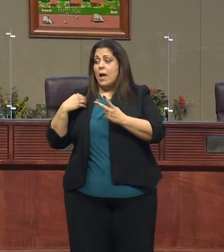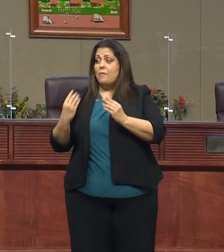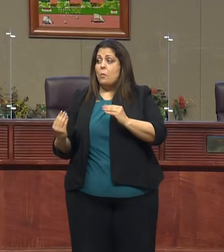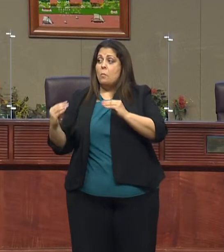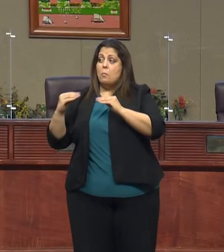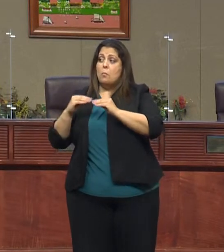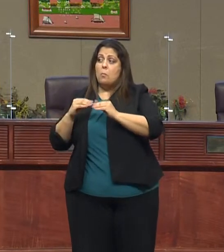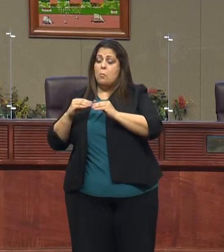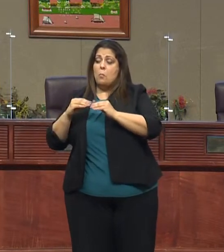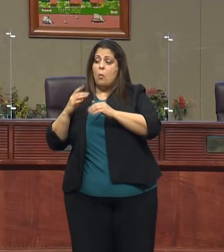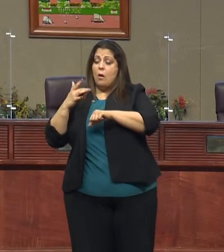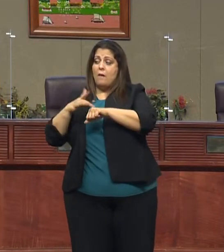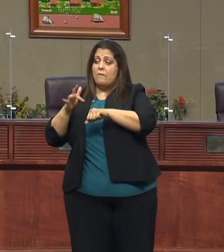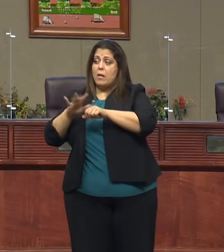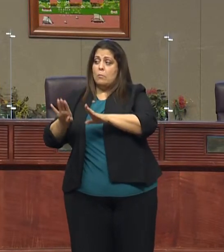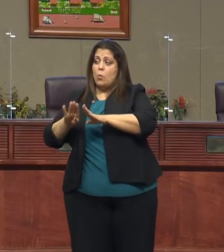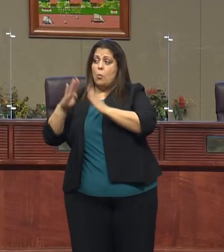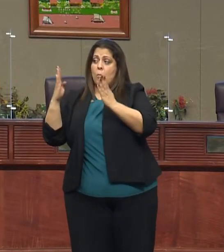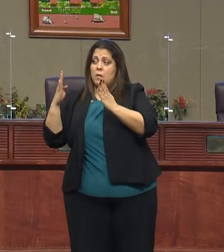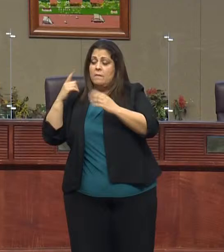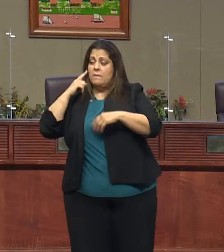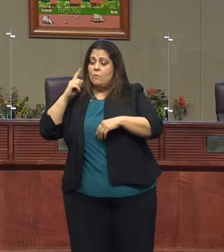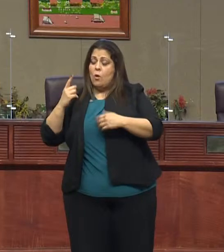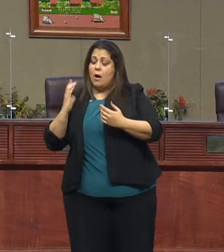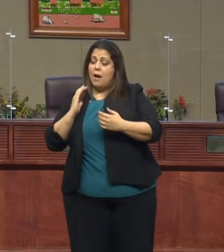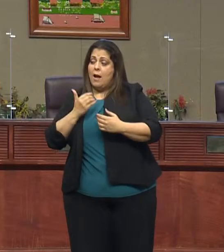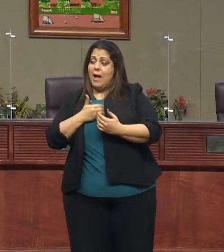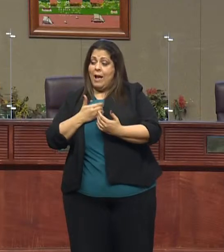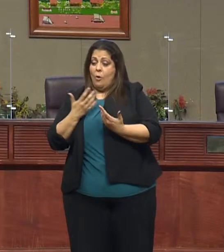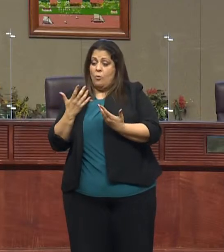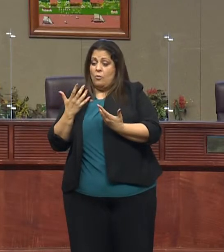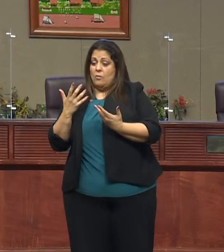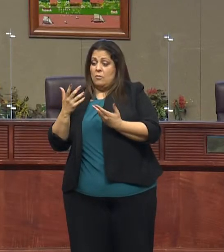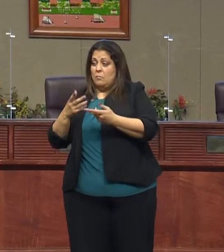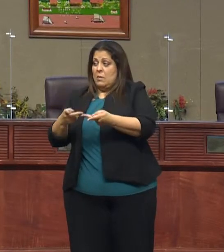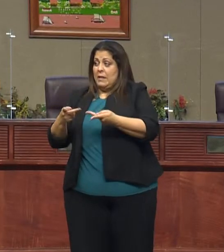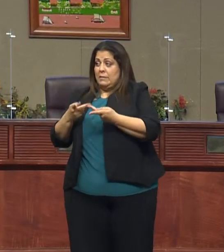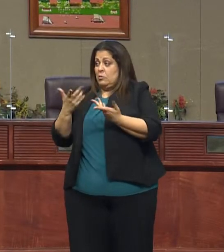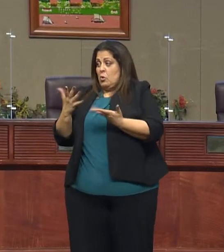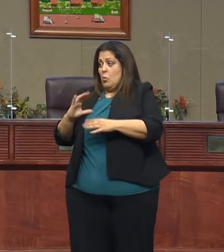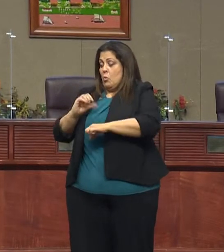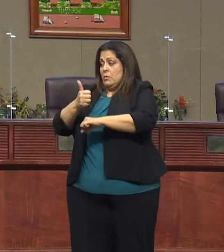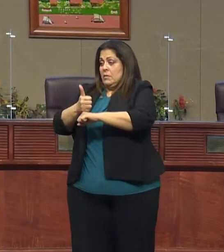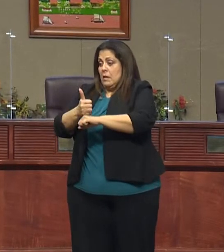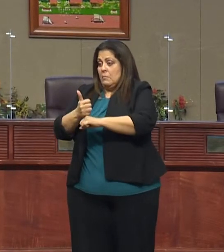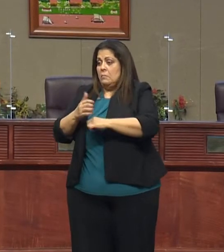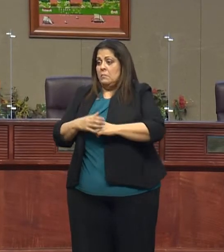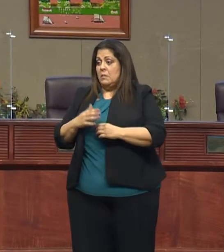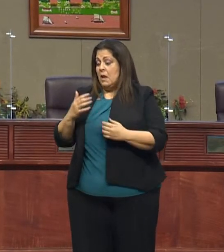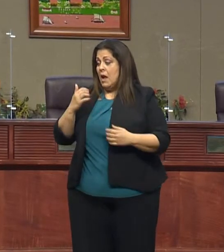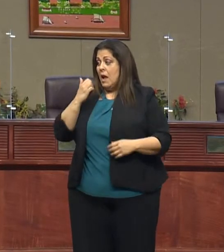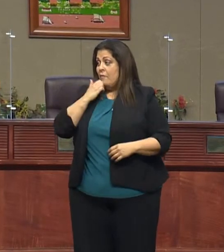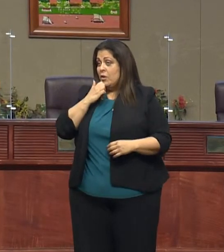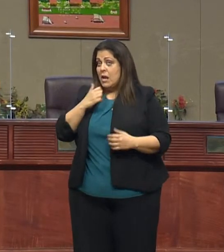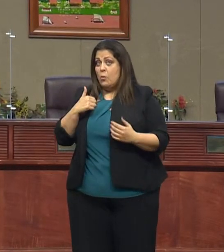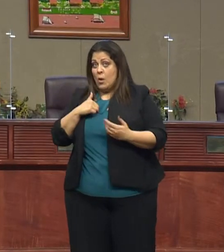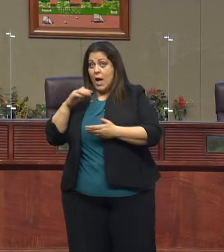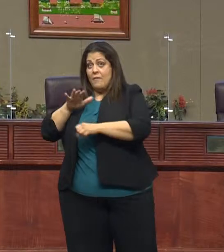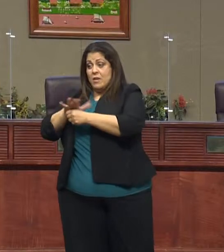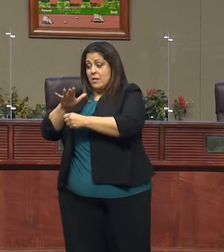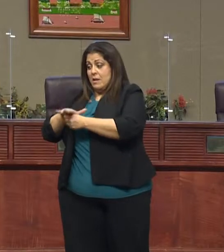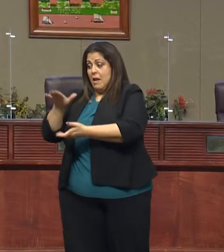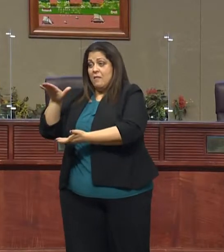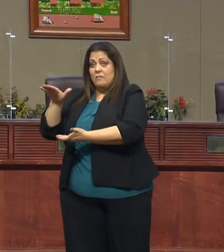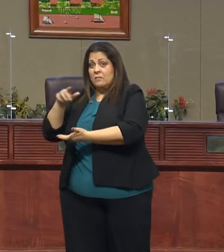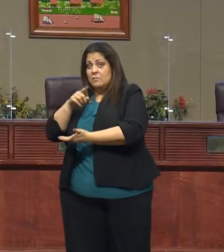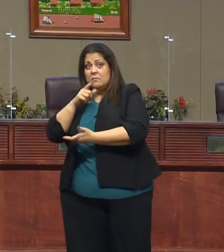capacity at our existing locations that each day we have available supply that is